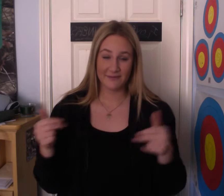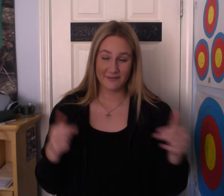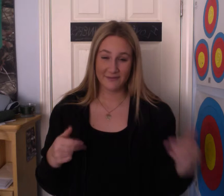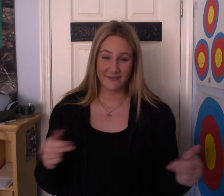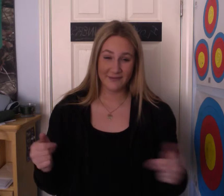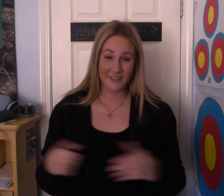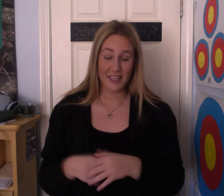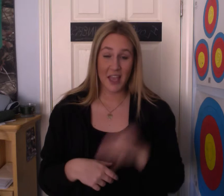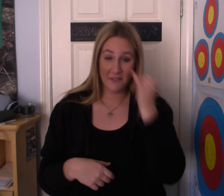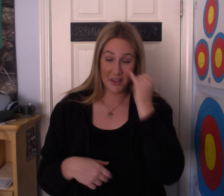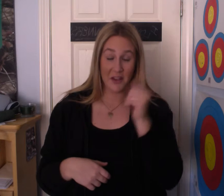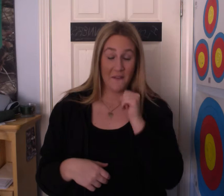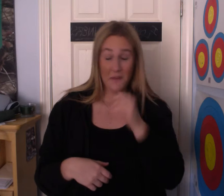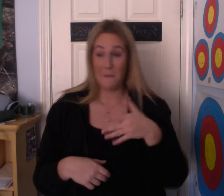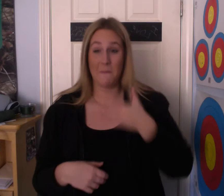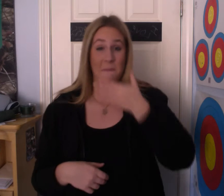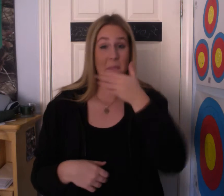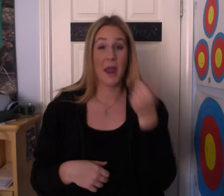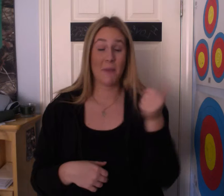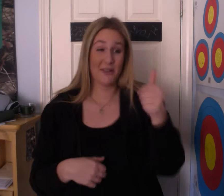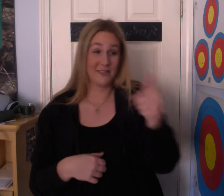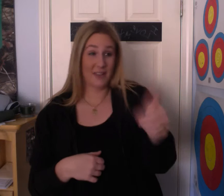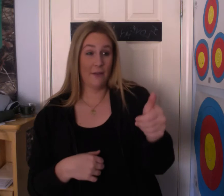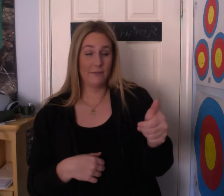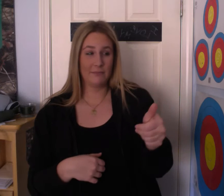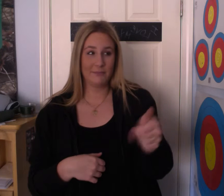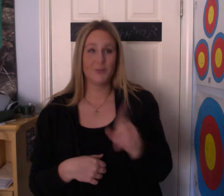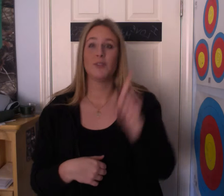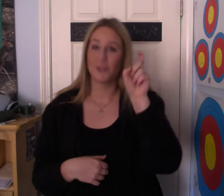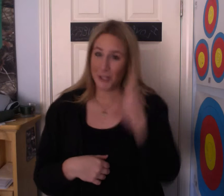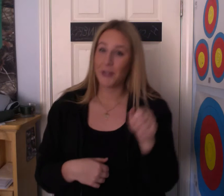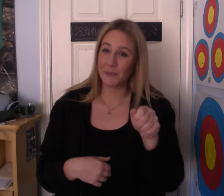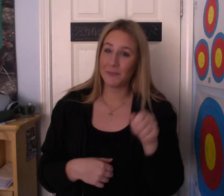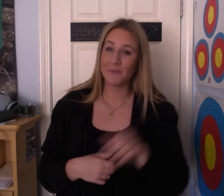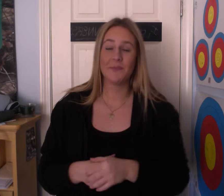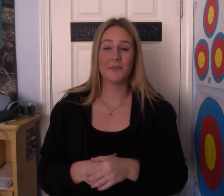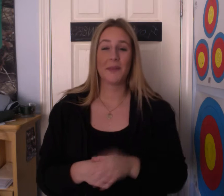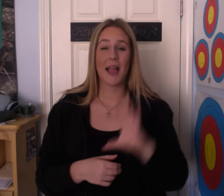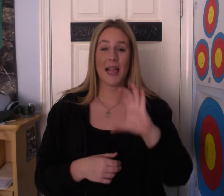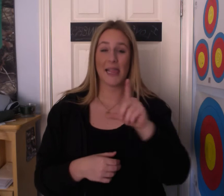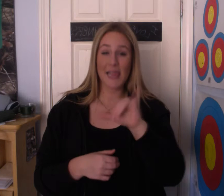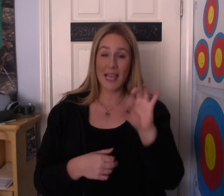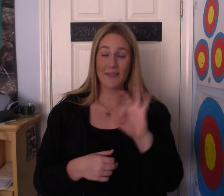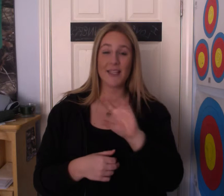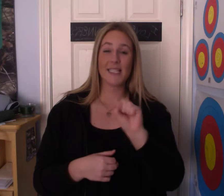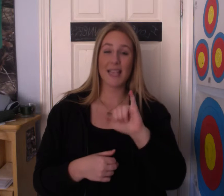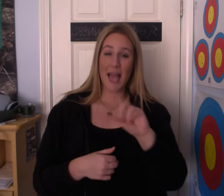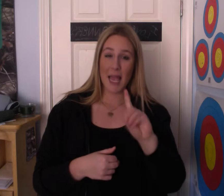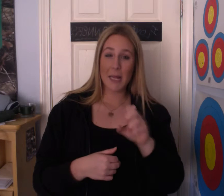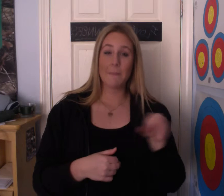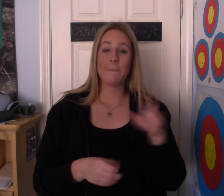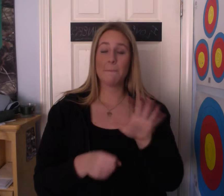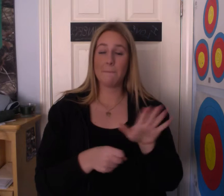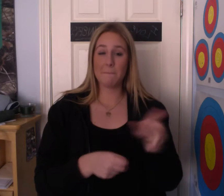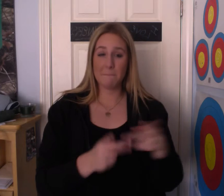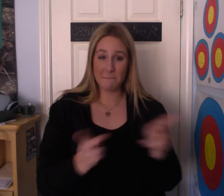If you don't feel better about yourself, maybe you should. Cliffside Park, New Jersey is my hometown. I have always loved